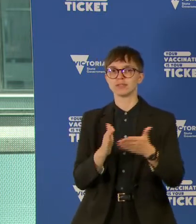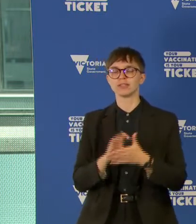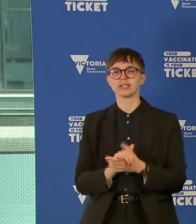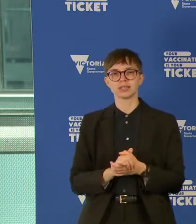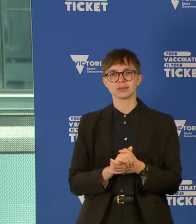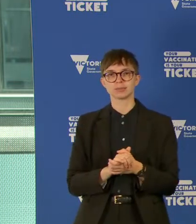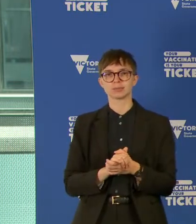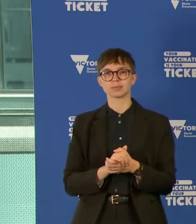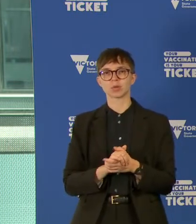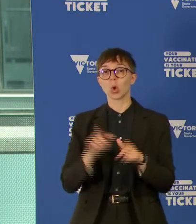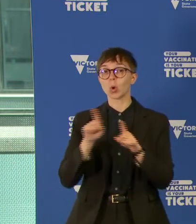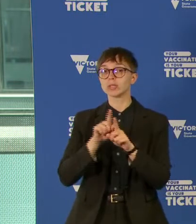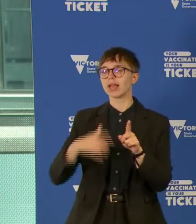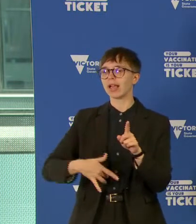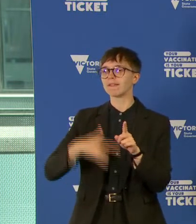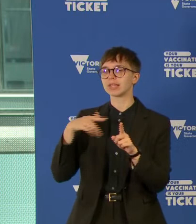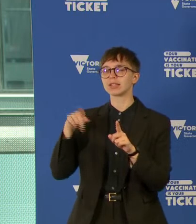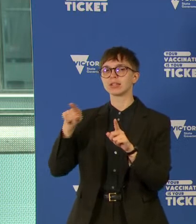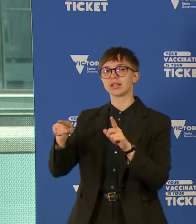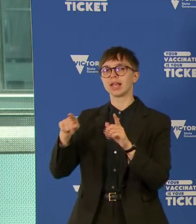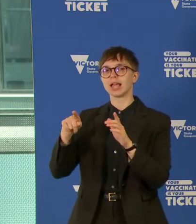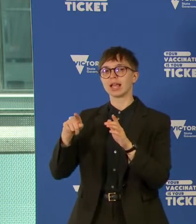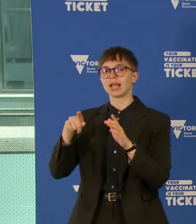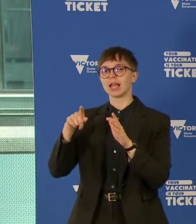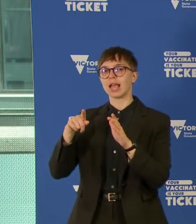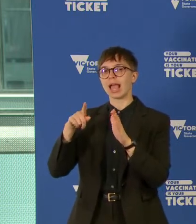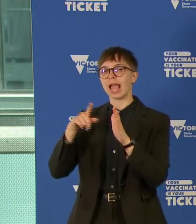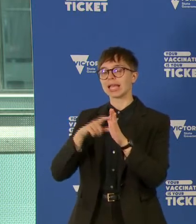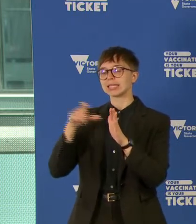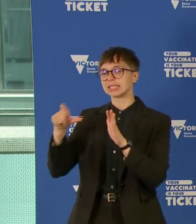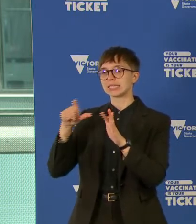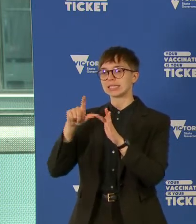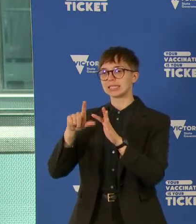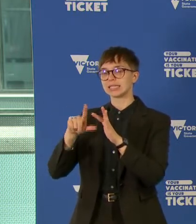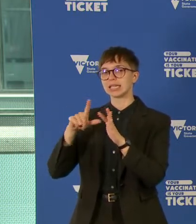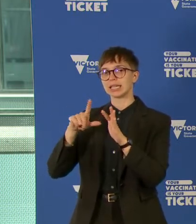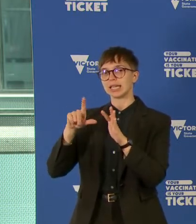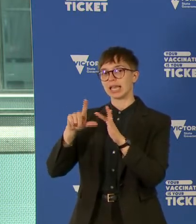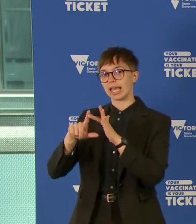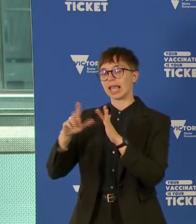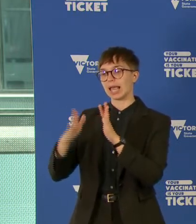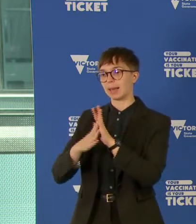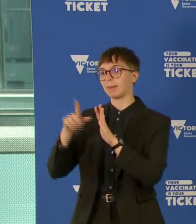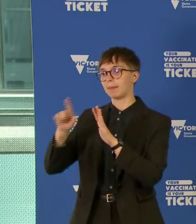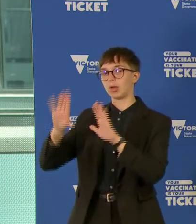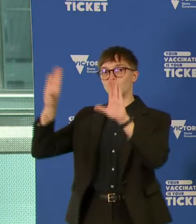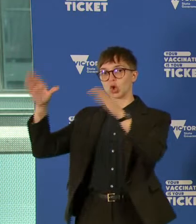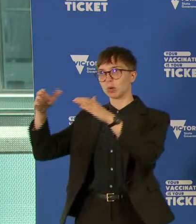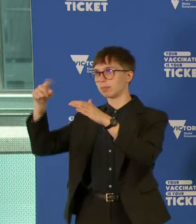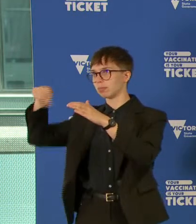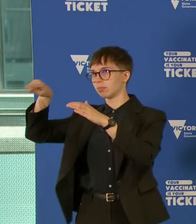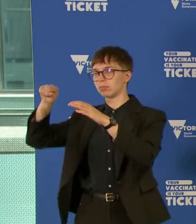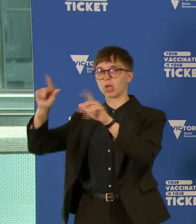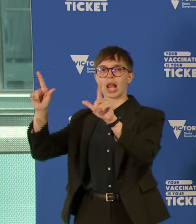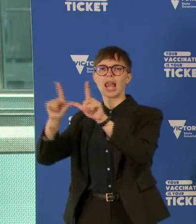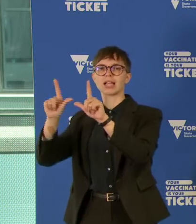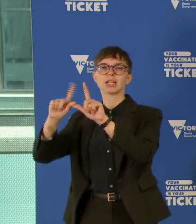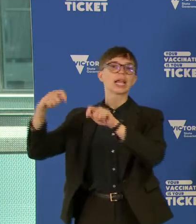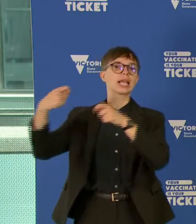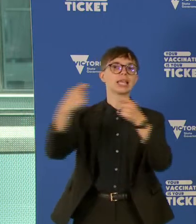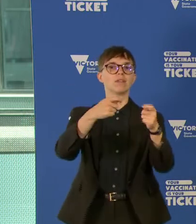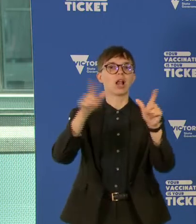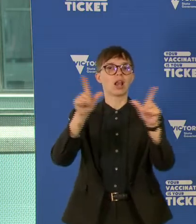relevant college, the Australian Emergency Medicine Group and the Royal Children's will work out this